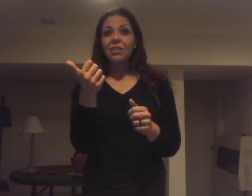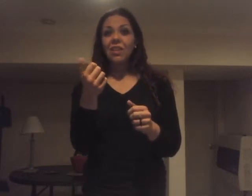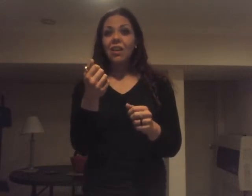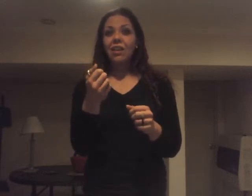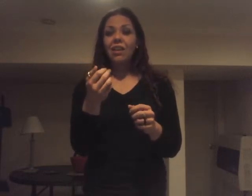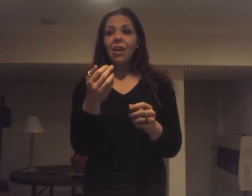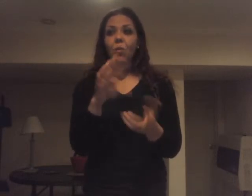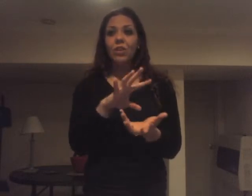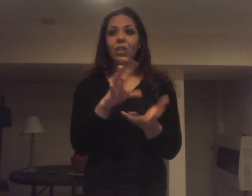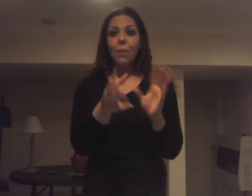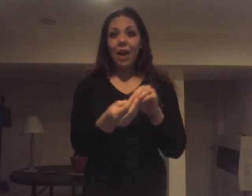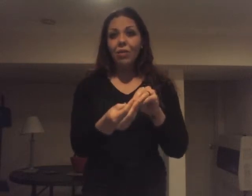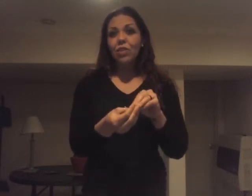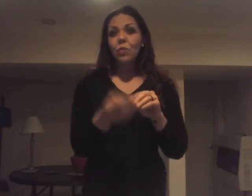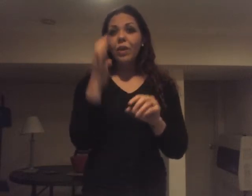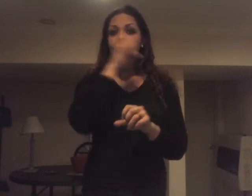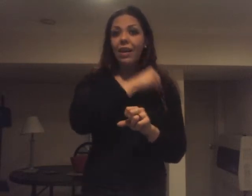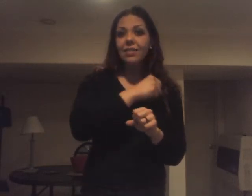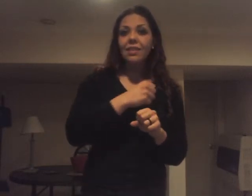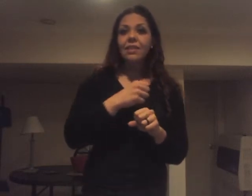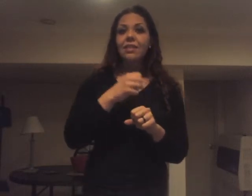the etiology of the disorder